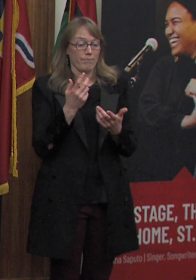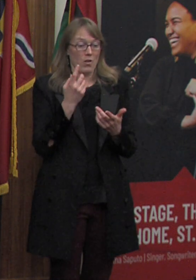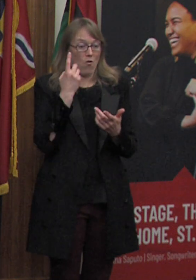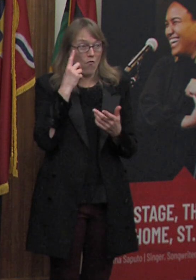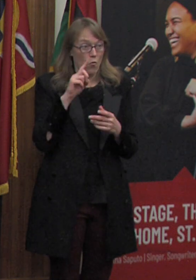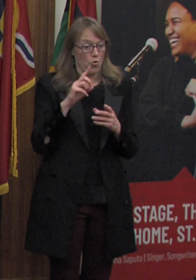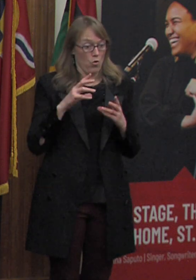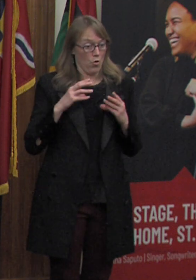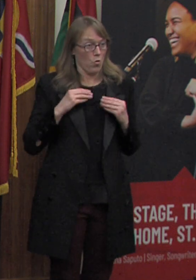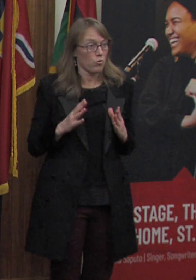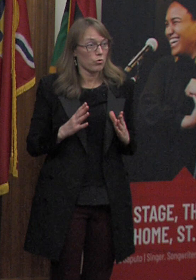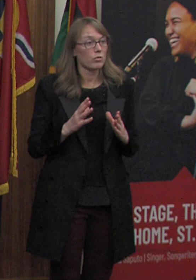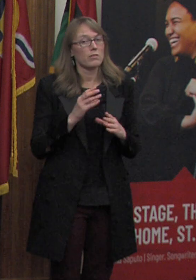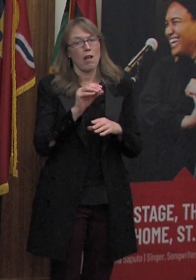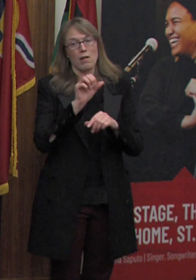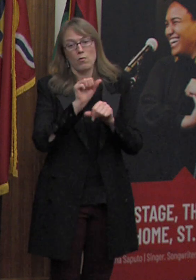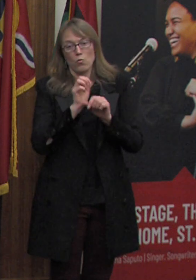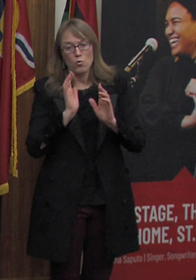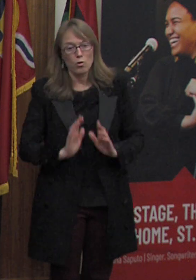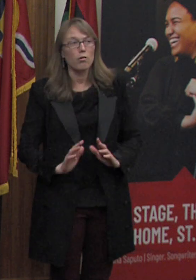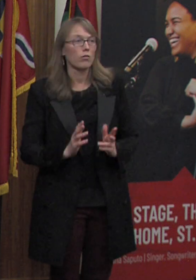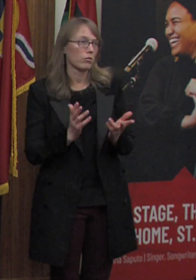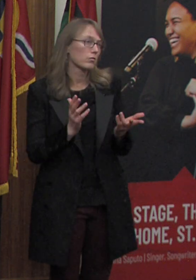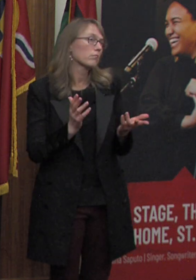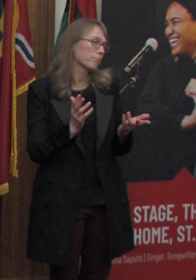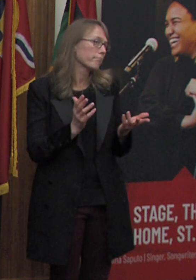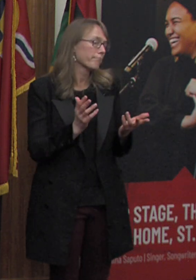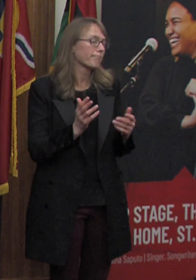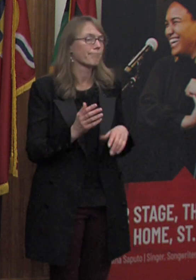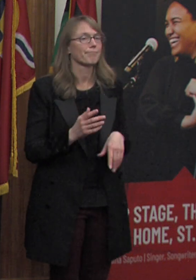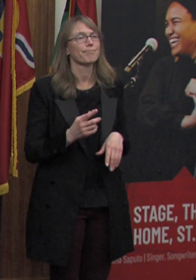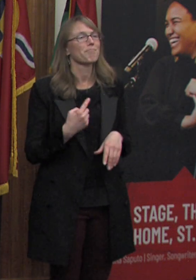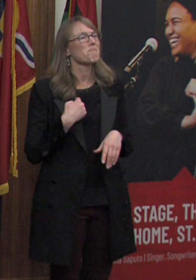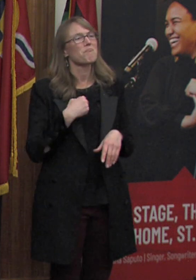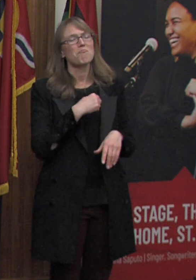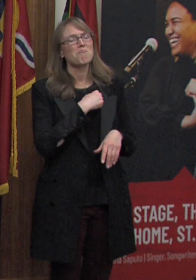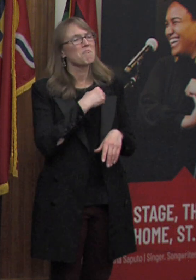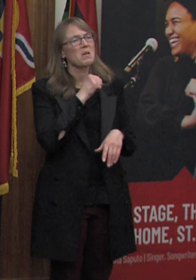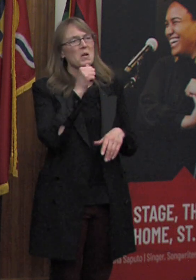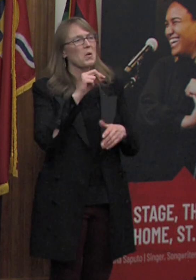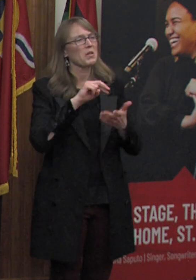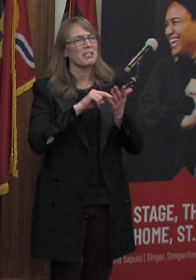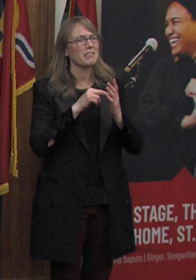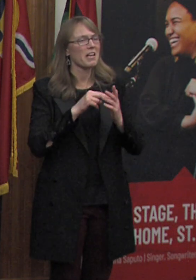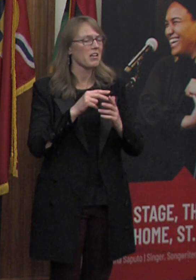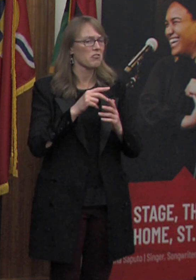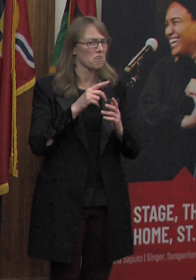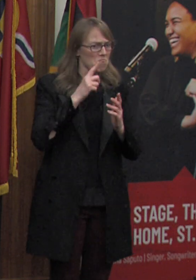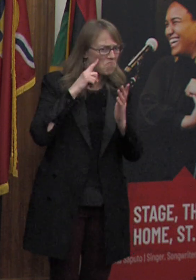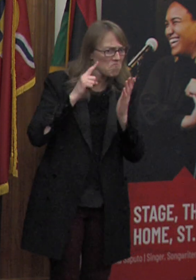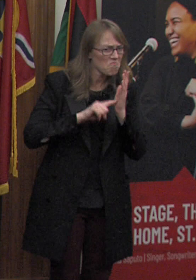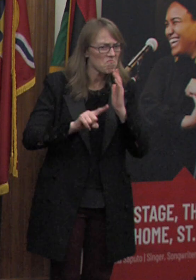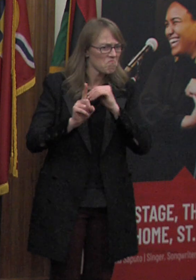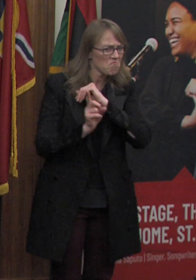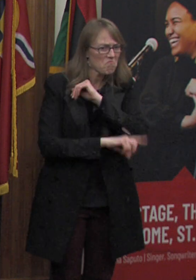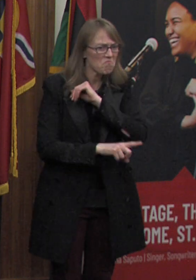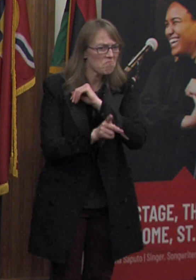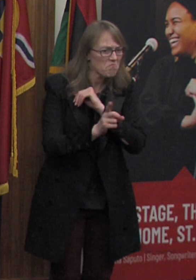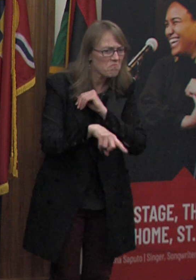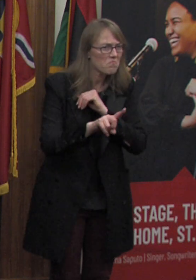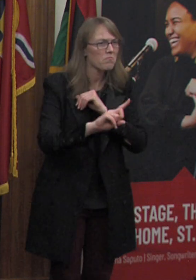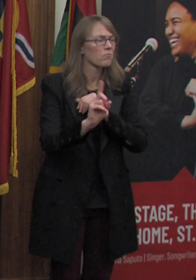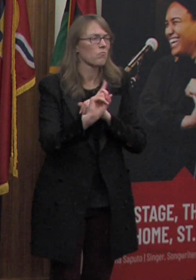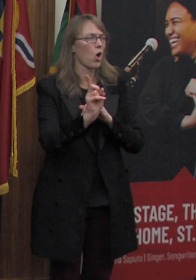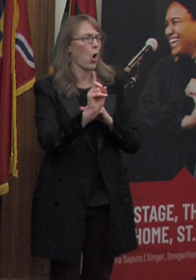that's incredibly difficult, no, it's not our intention to use this as any kind of punitive thing. This is really about science. It's